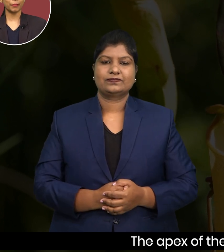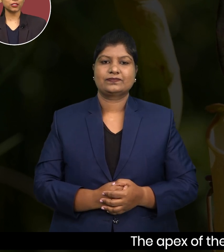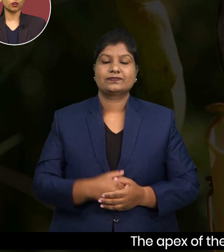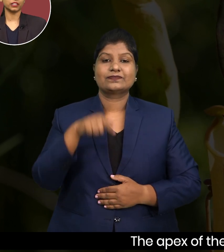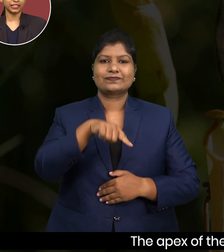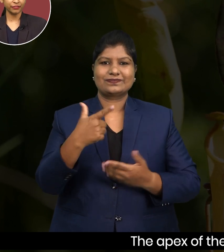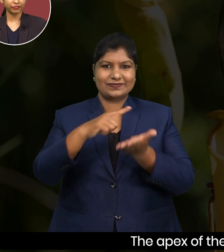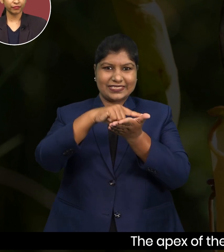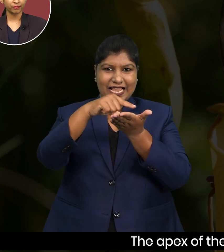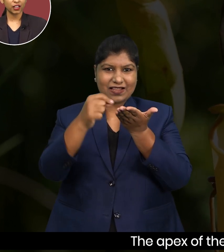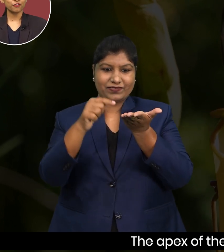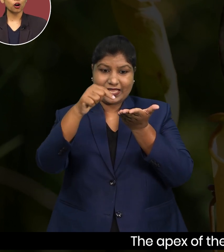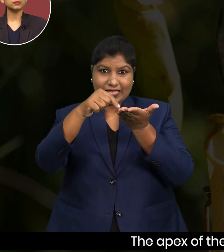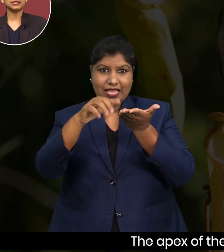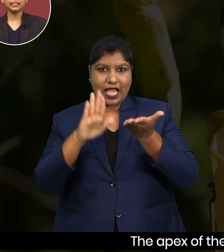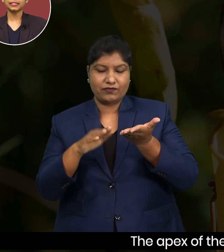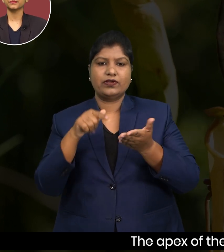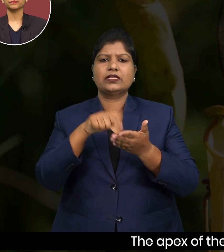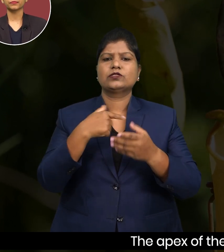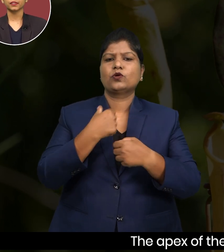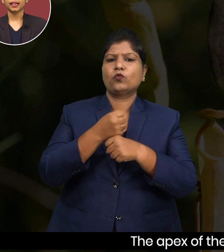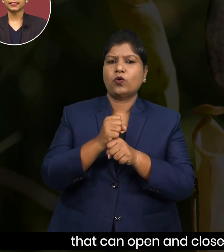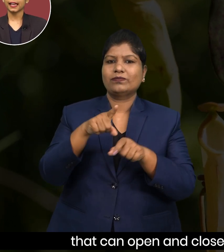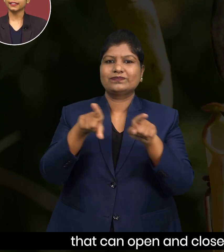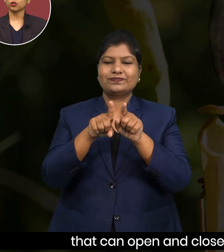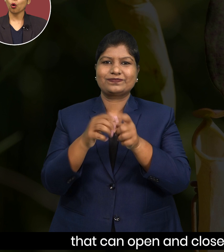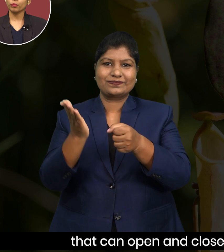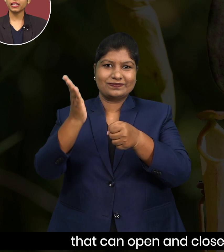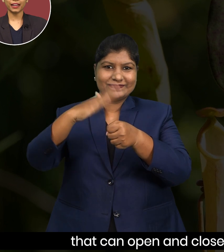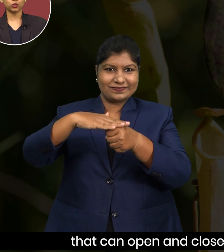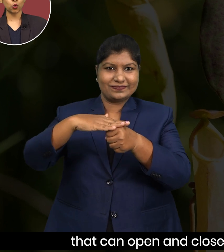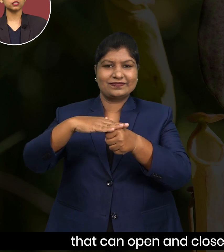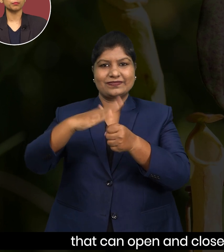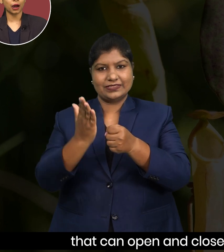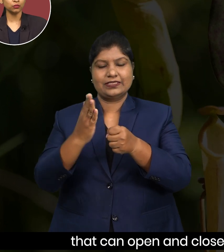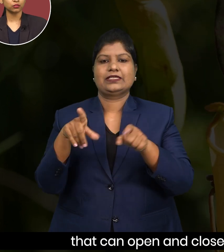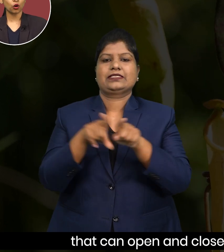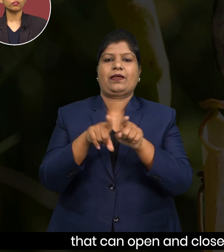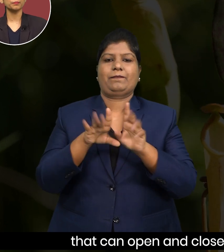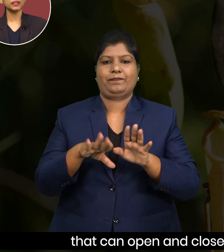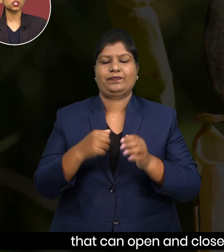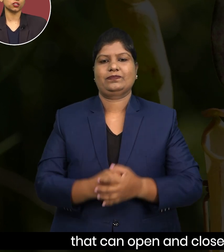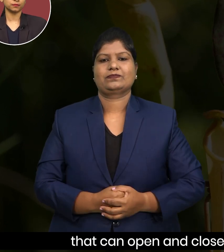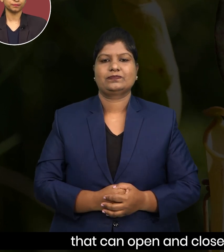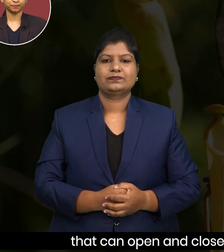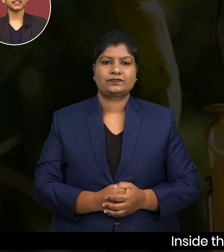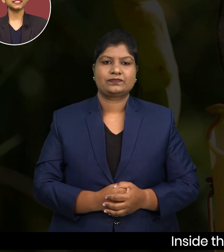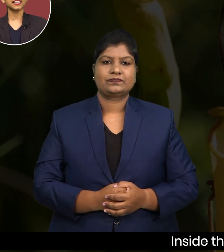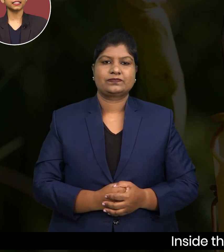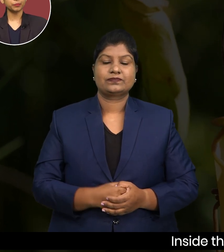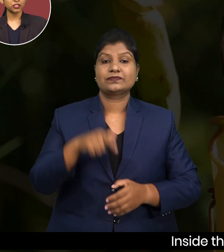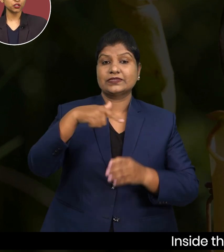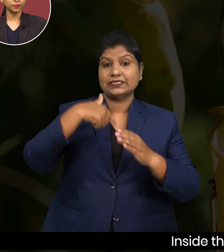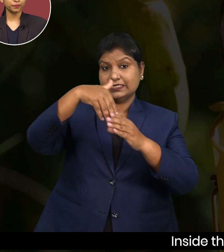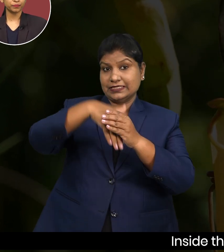The apex of the leaf forms a lid that can open and close the mouth of the picture.